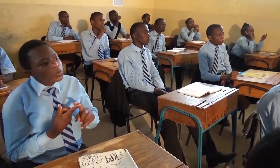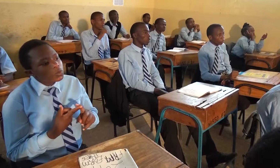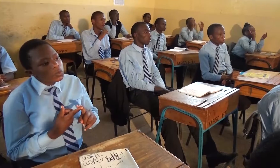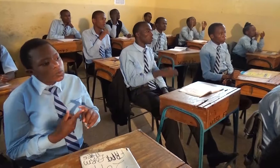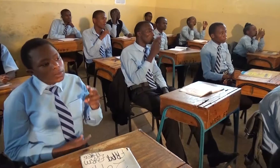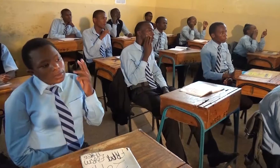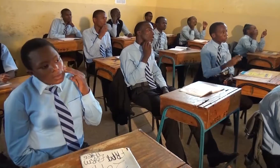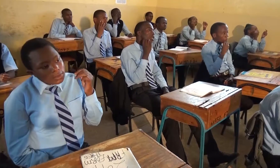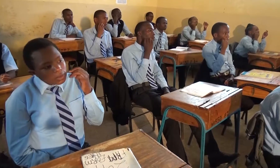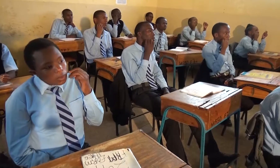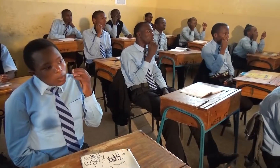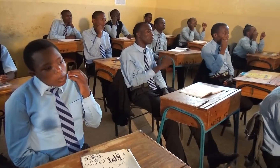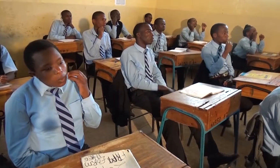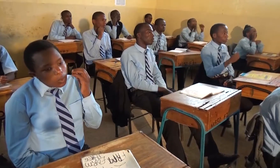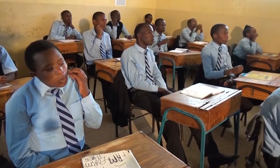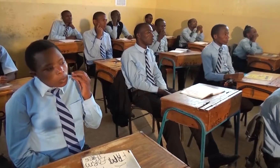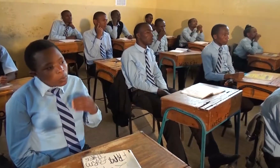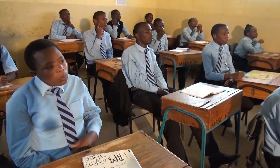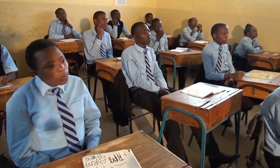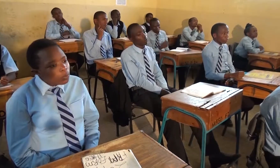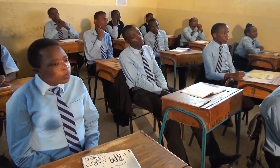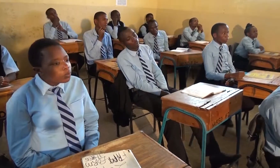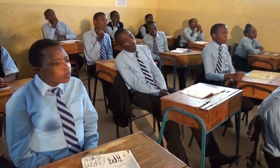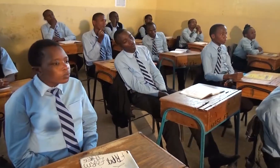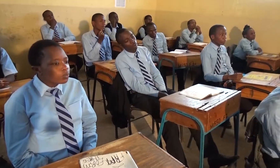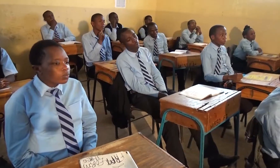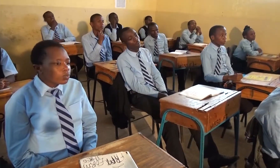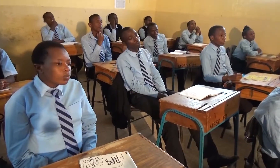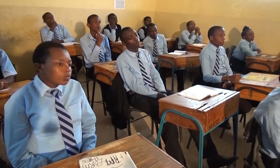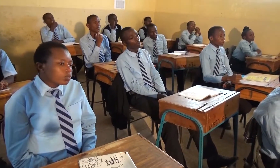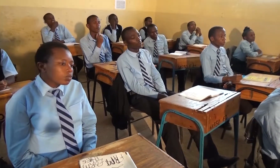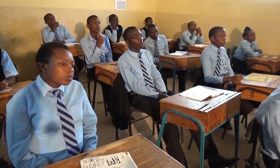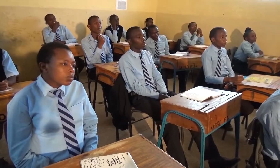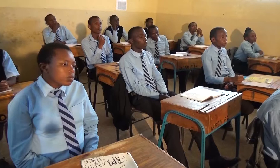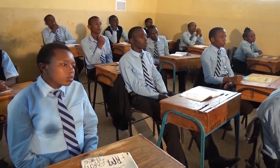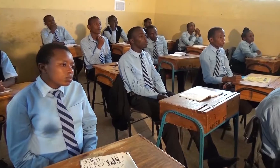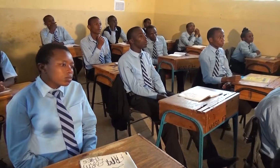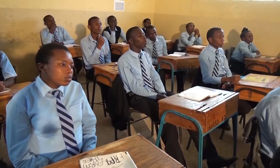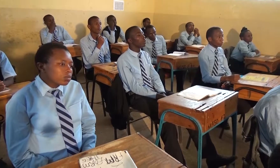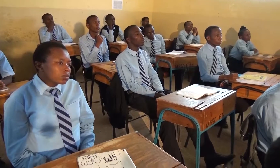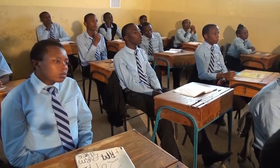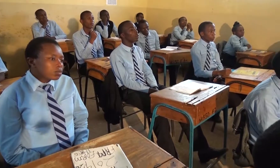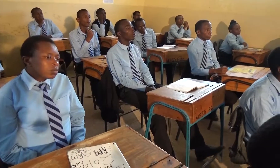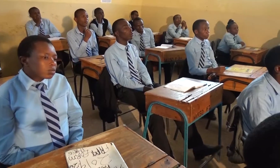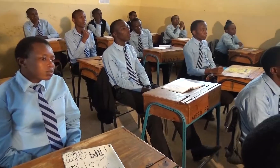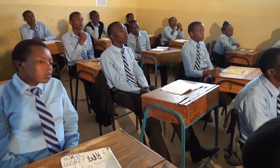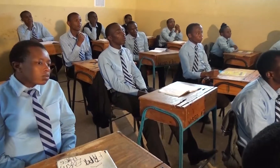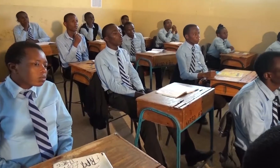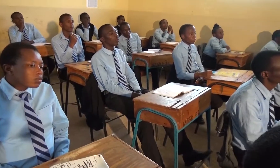to home. Then, Simira's wife, they are there to show